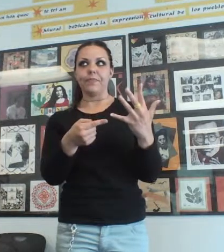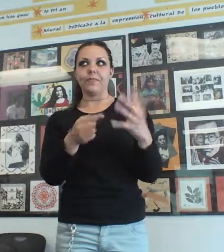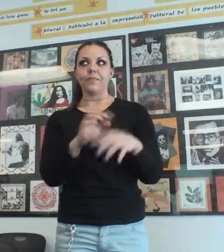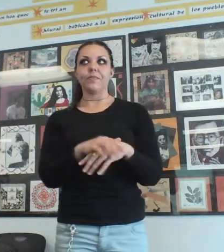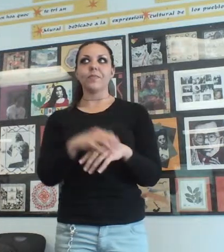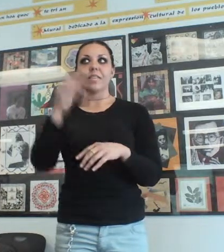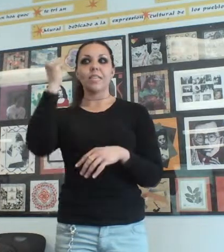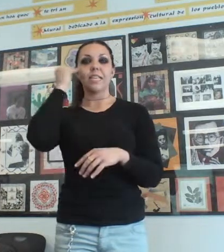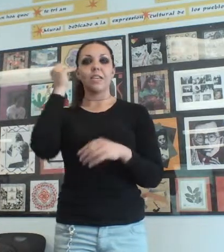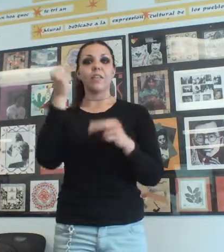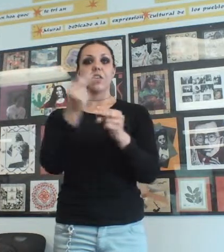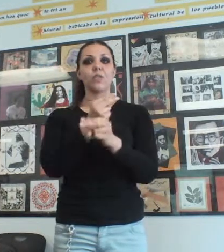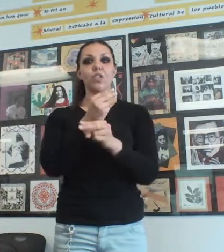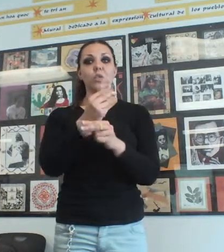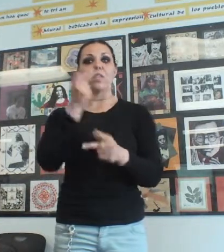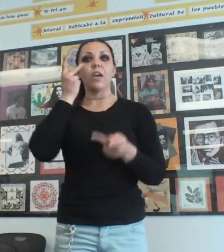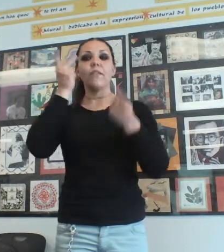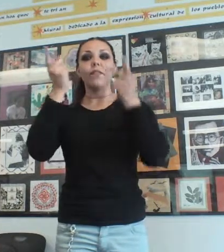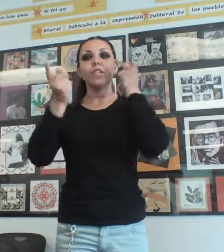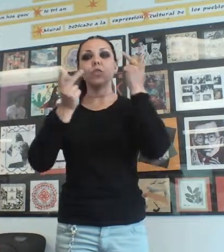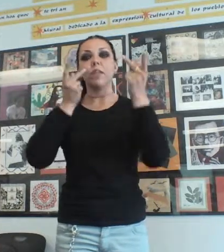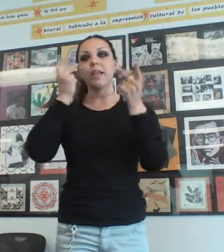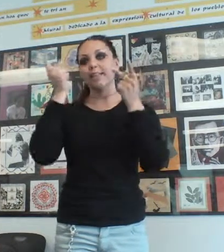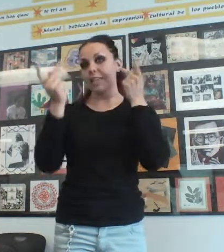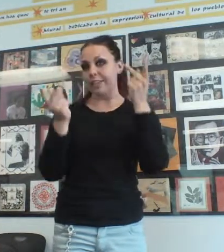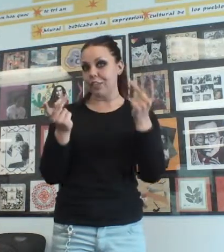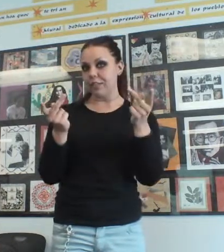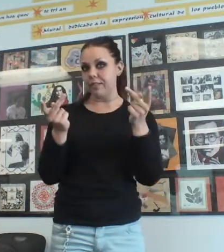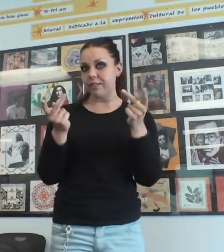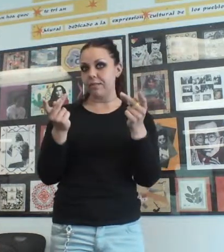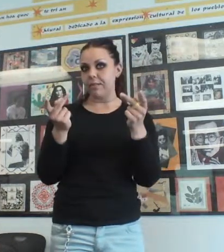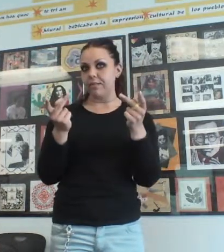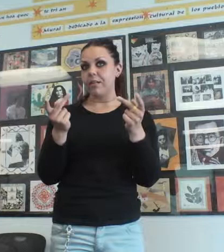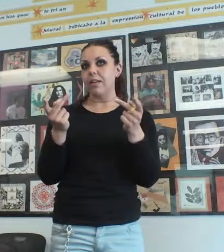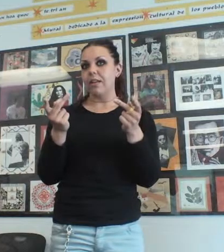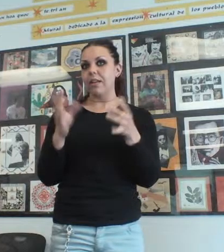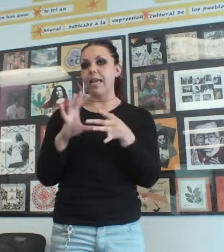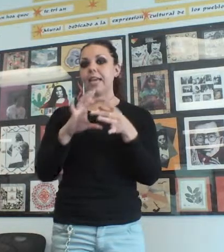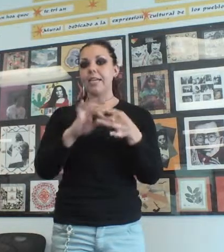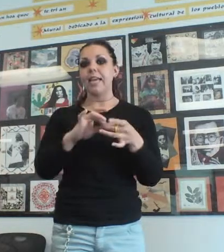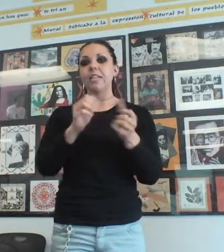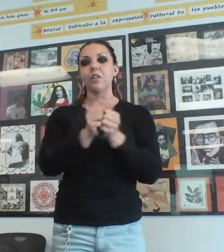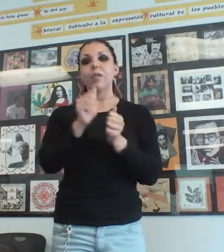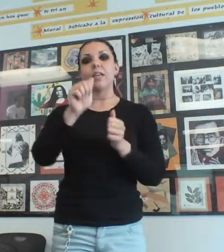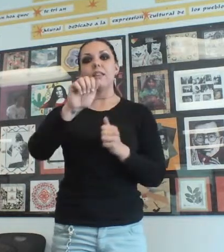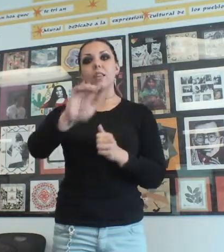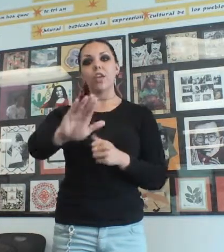use visualization in your short-term memory, you chunk less